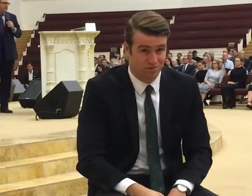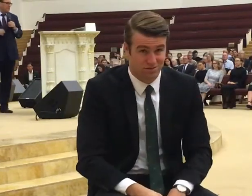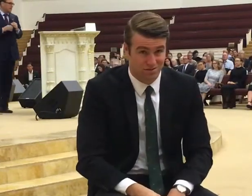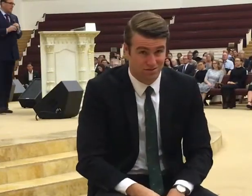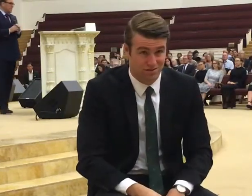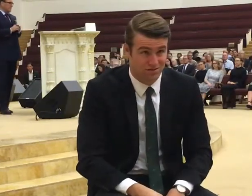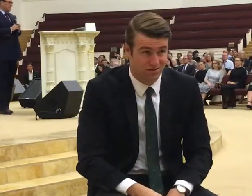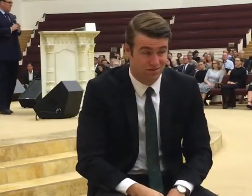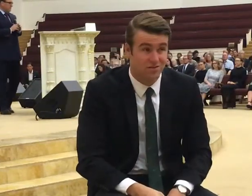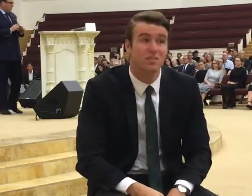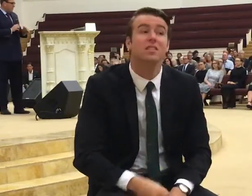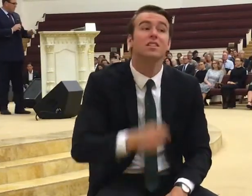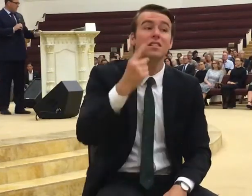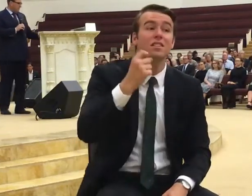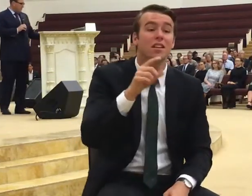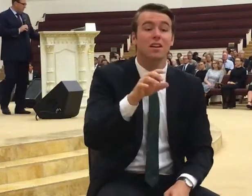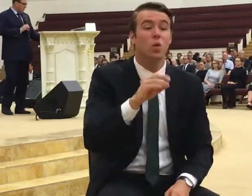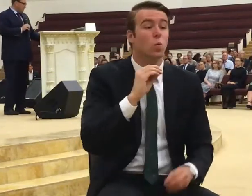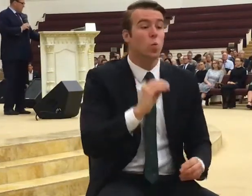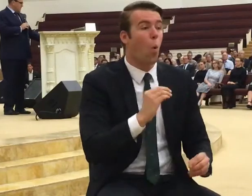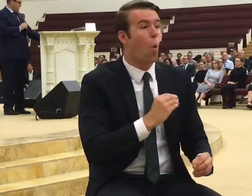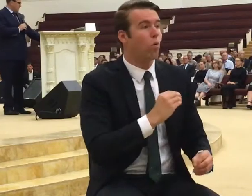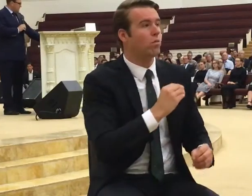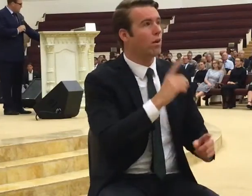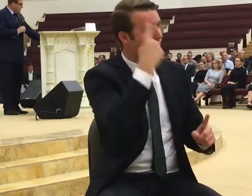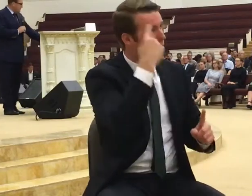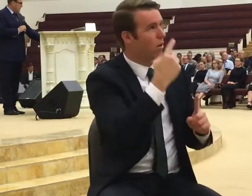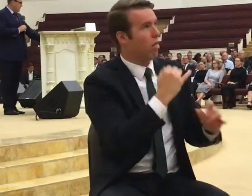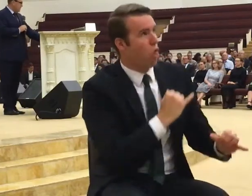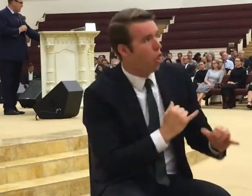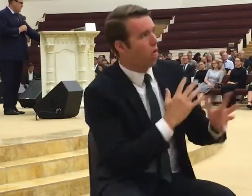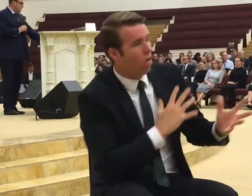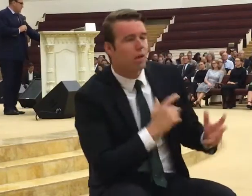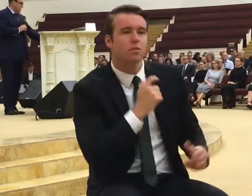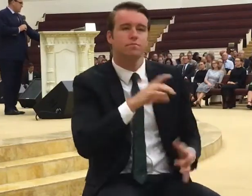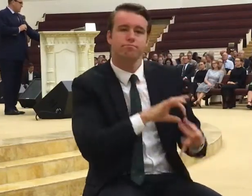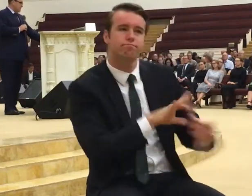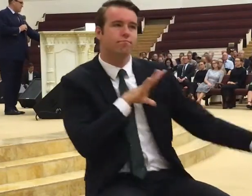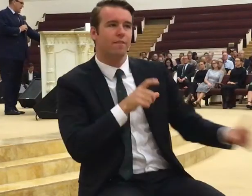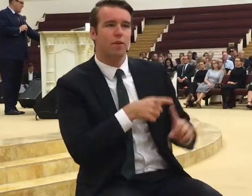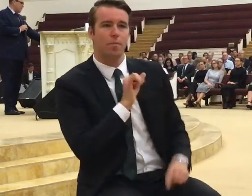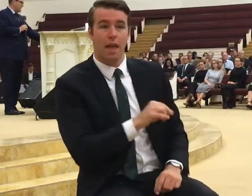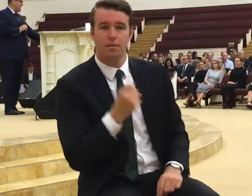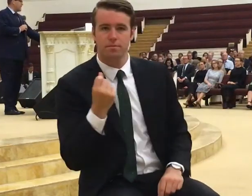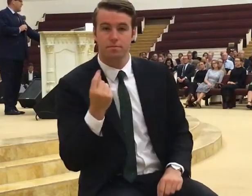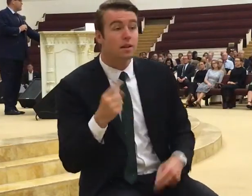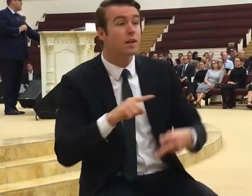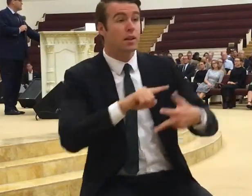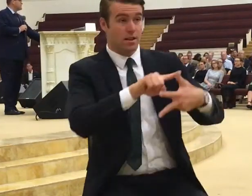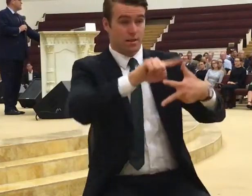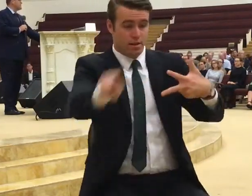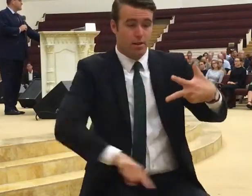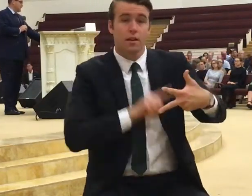This thing, number one, has got to be free from coercion. Number two, at the same time, we